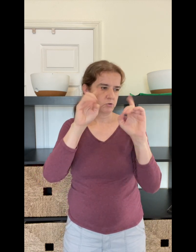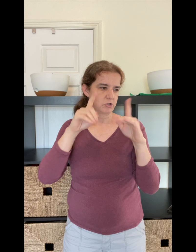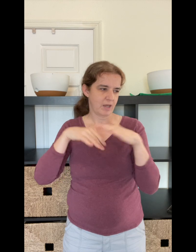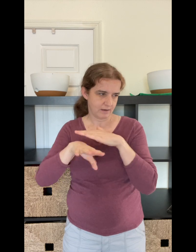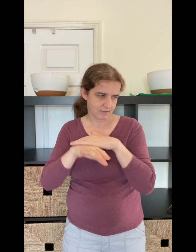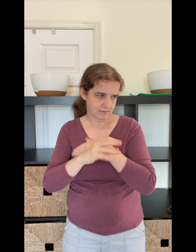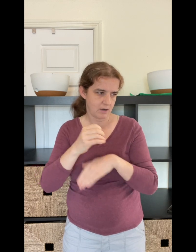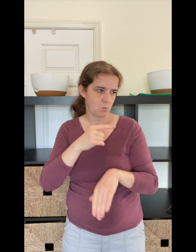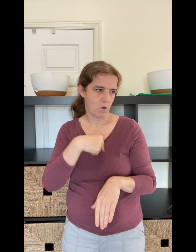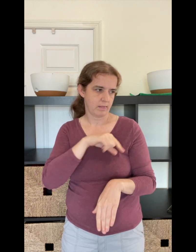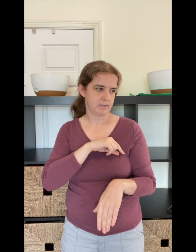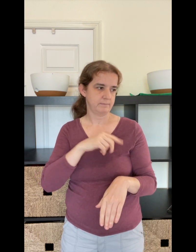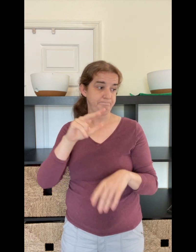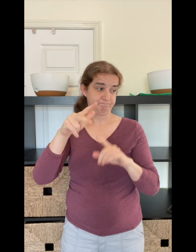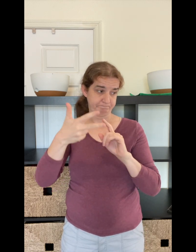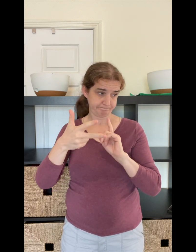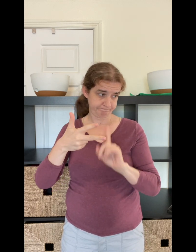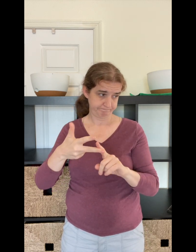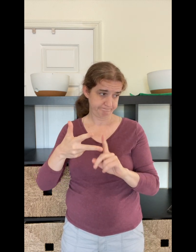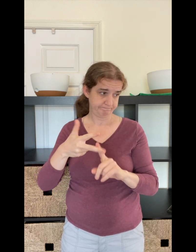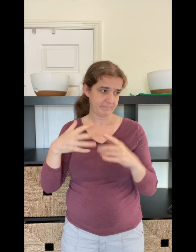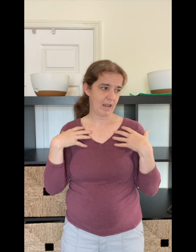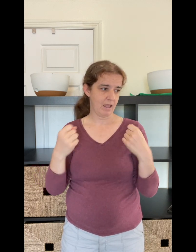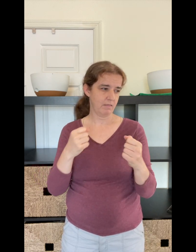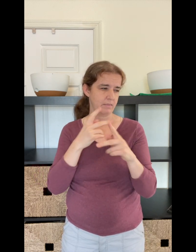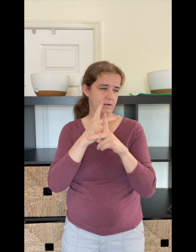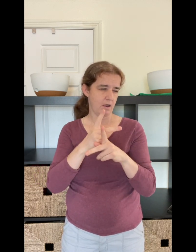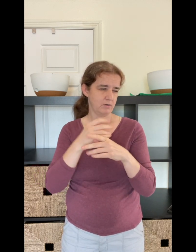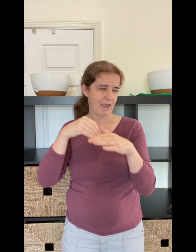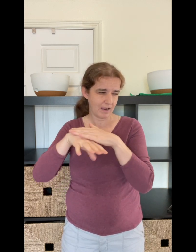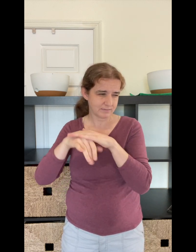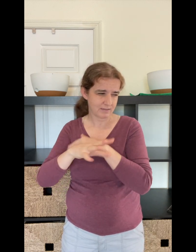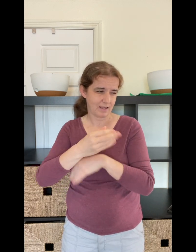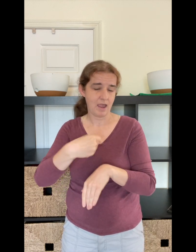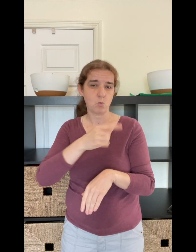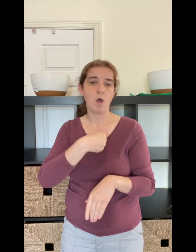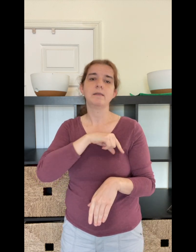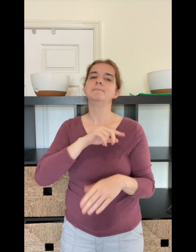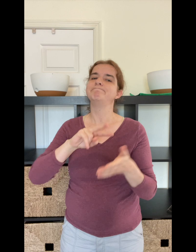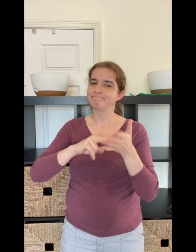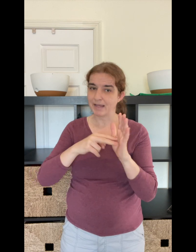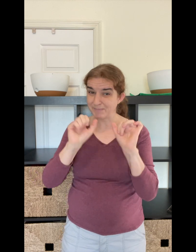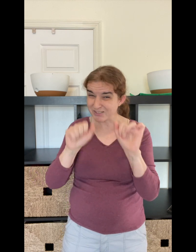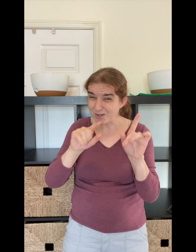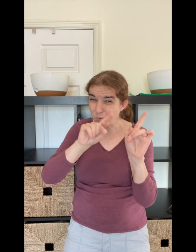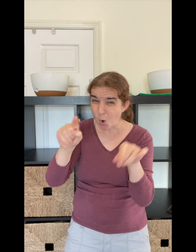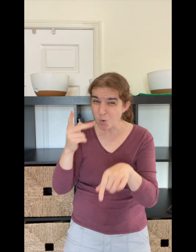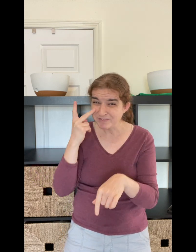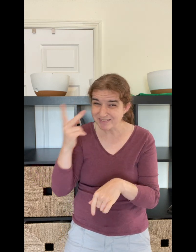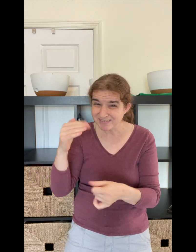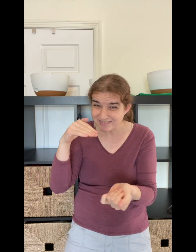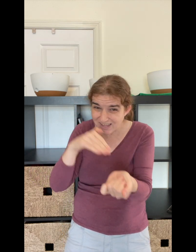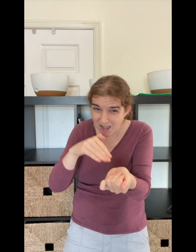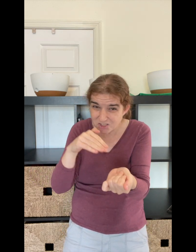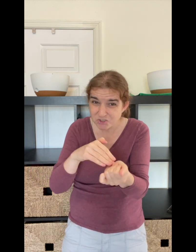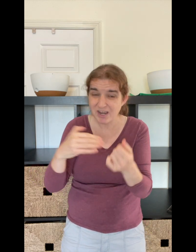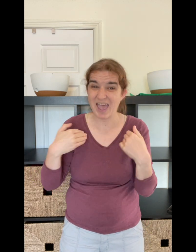related to educational access and quality. The third one on the list is health care access and quality. That means, can you go see a